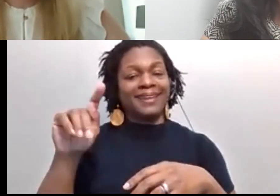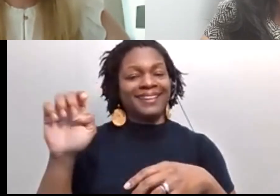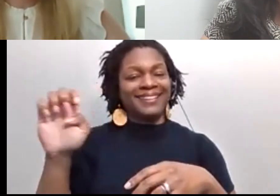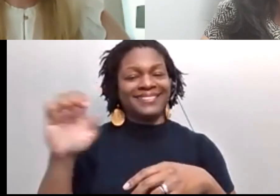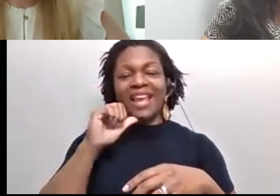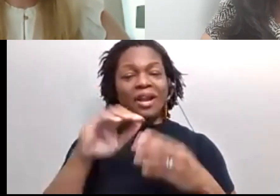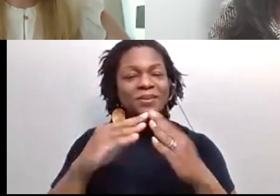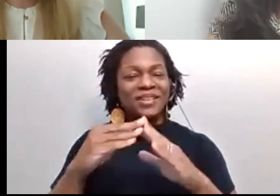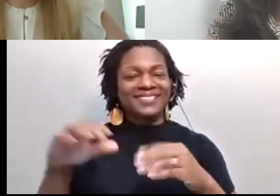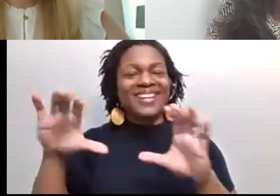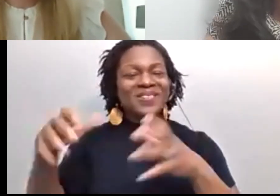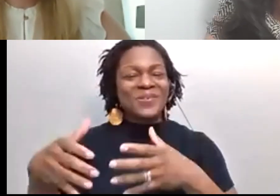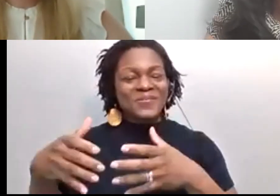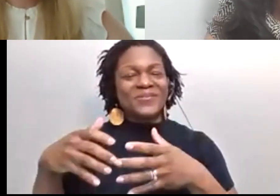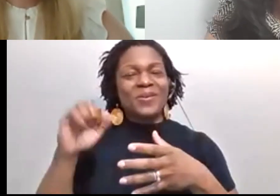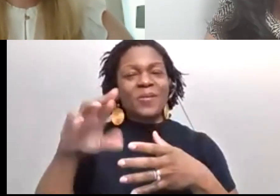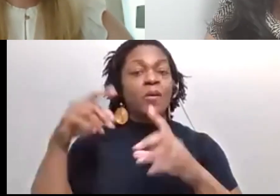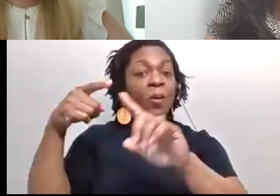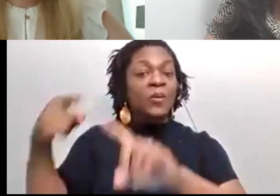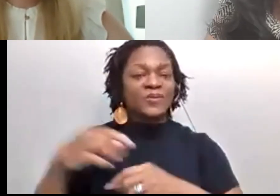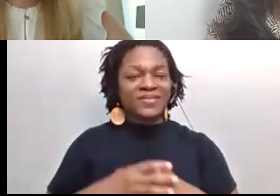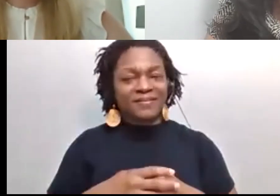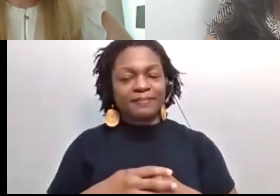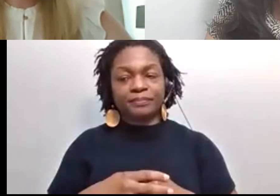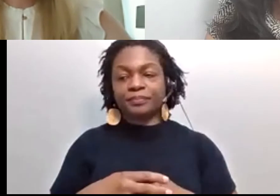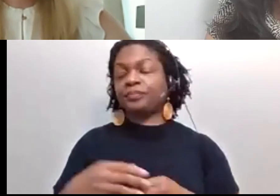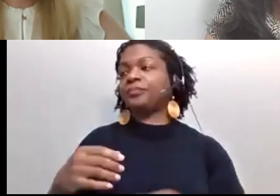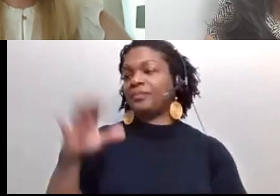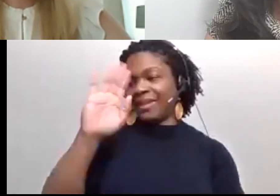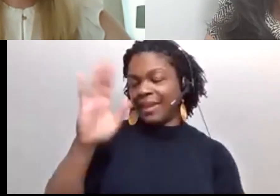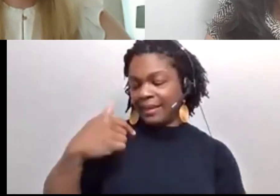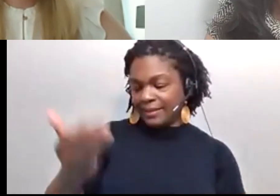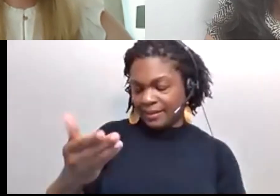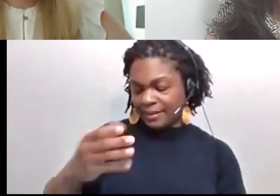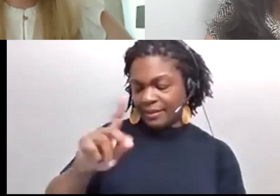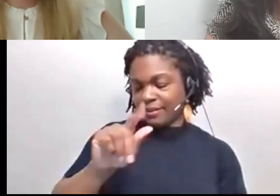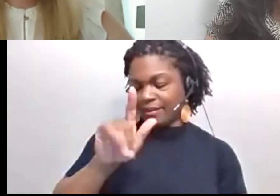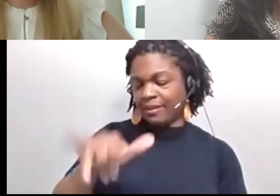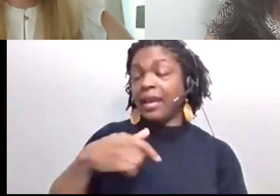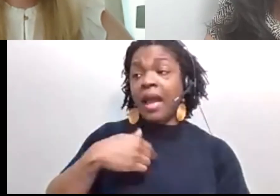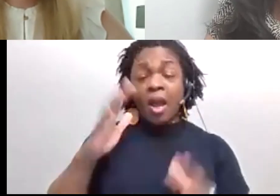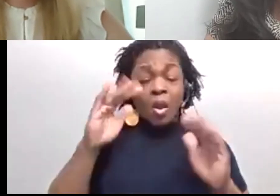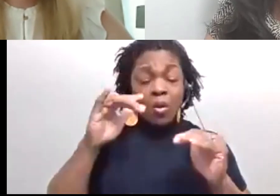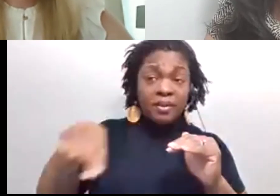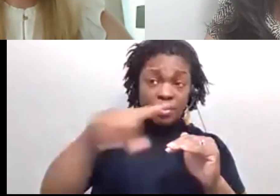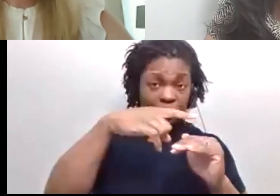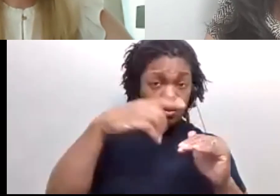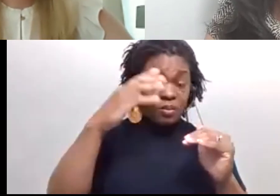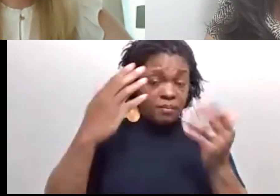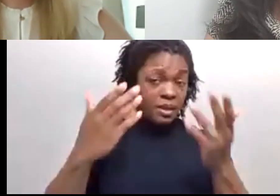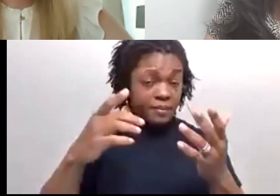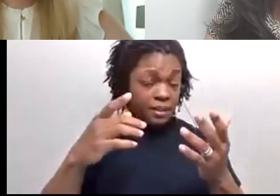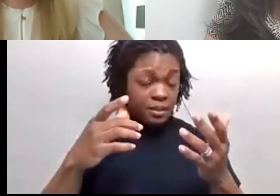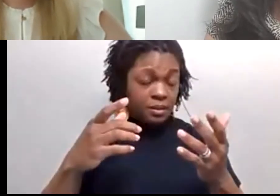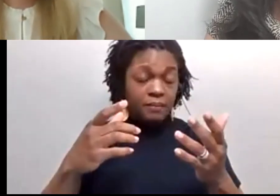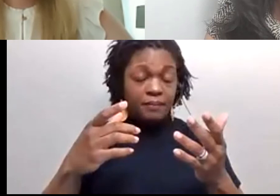Hey, Bambi, it's Kelly. I would hope that maybe the committee would also want to continue. I know there's